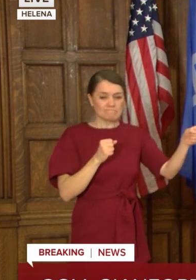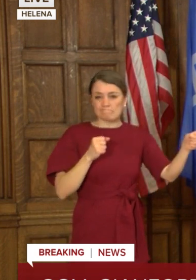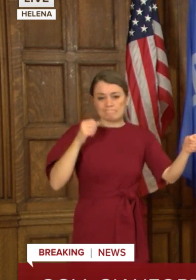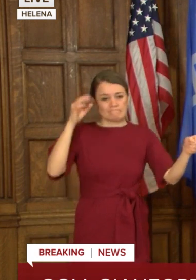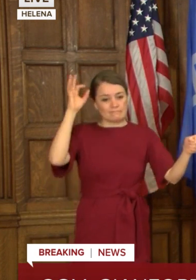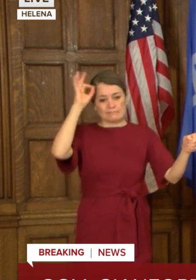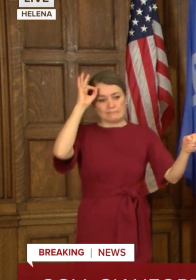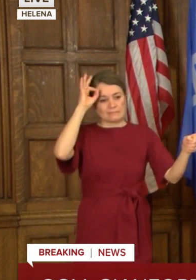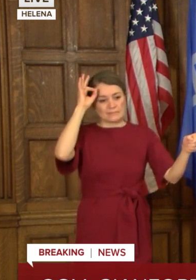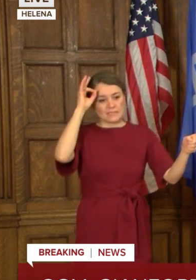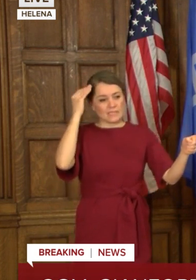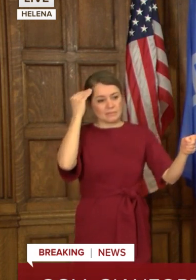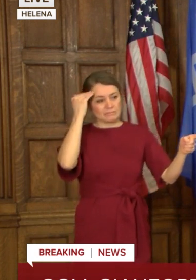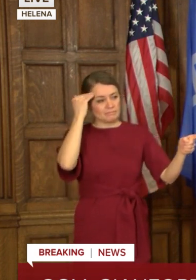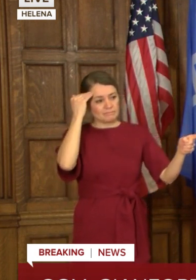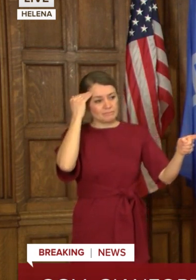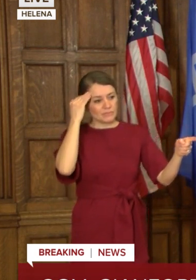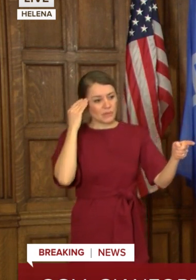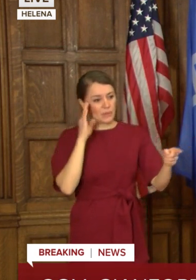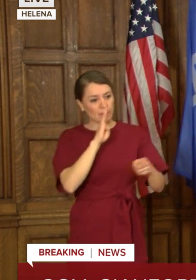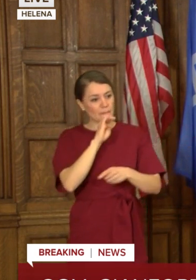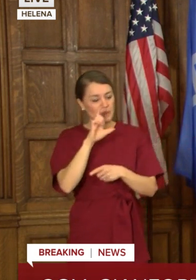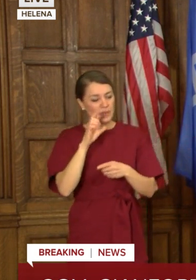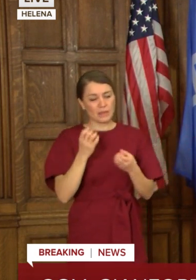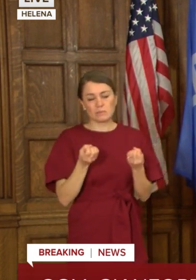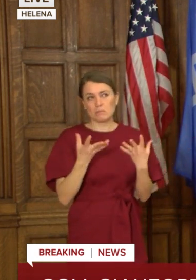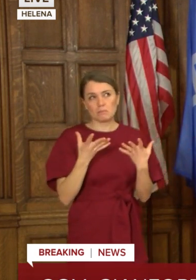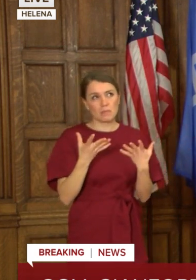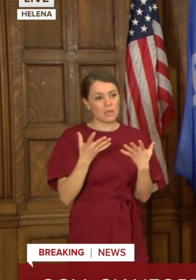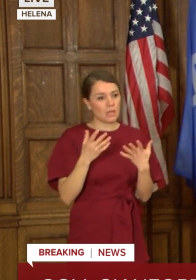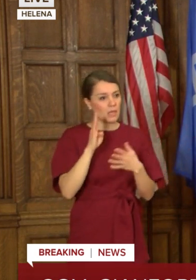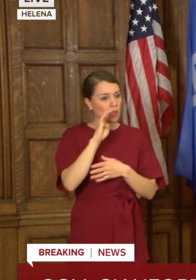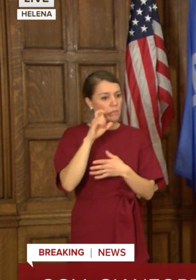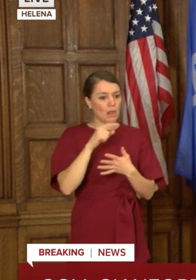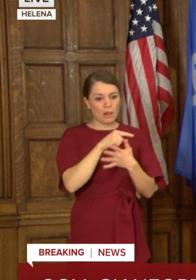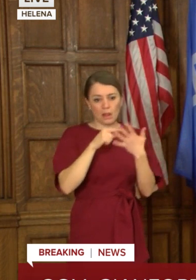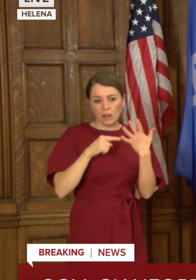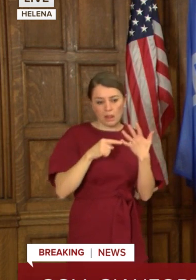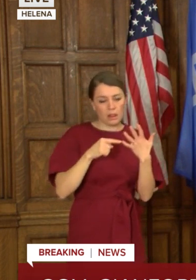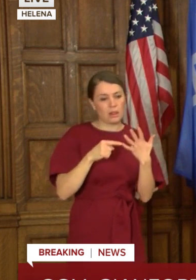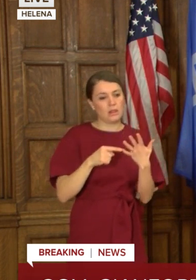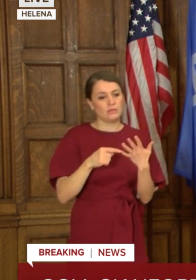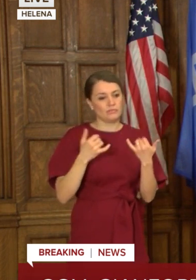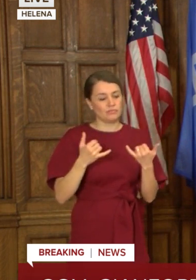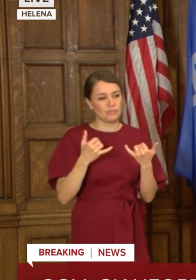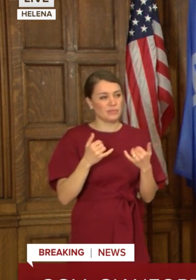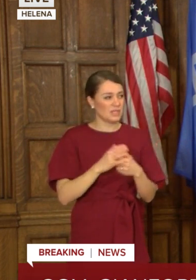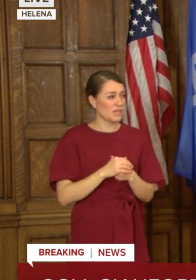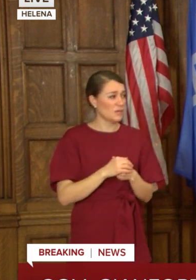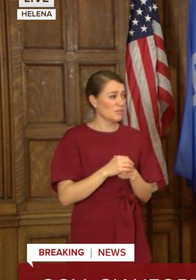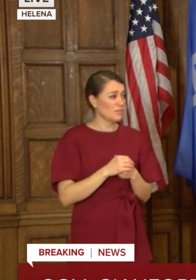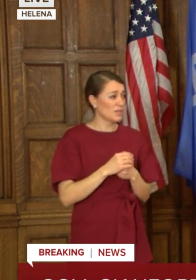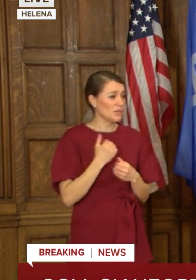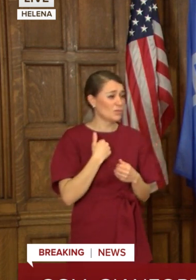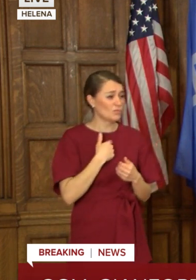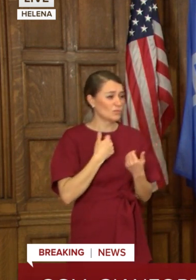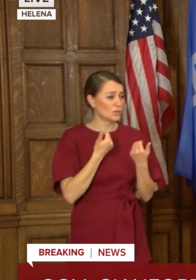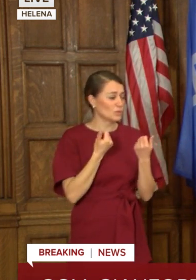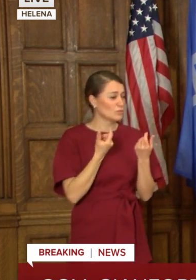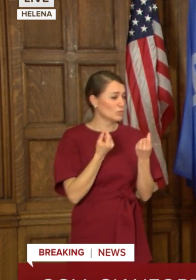bill. I mean, there's a lot of bills moving through the legislature. We'll take a look at them if they get to my desk, and we'll make the best decision in the interest of